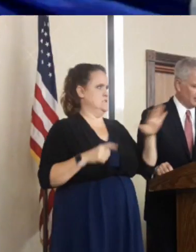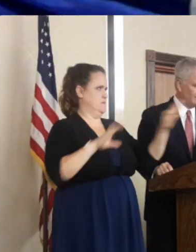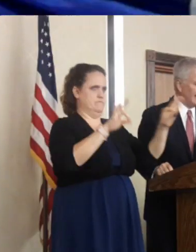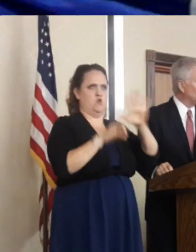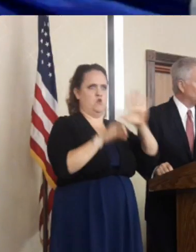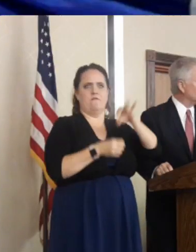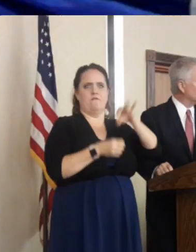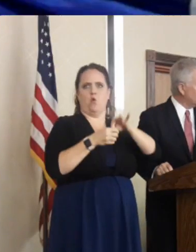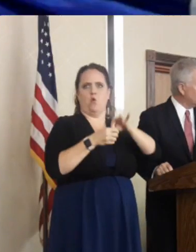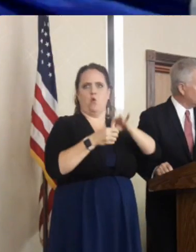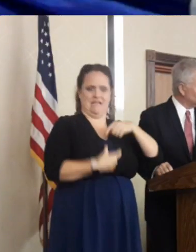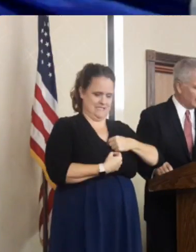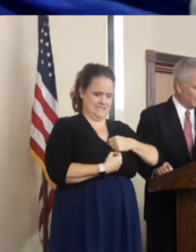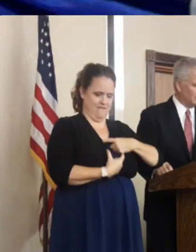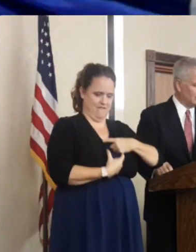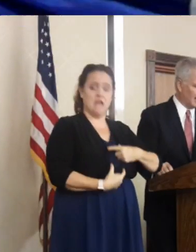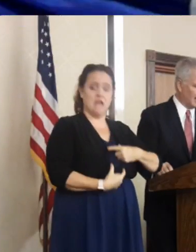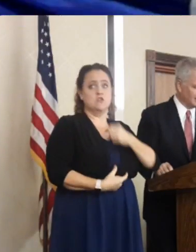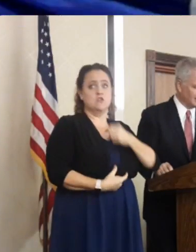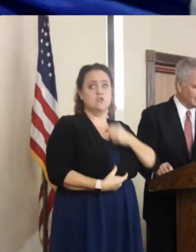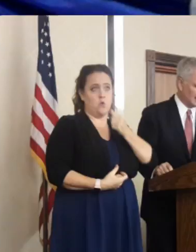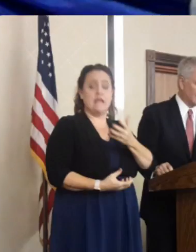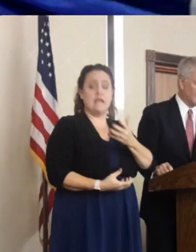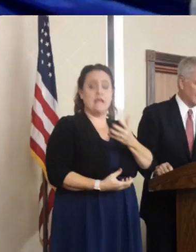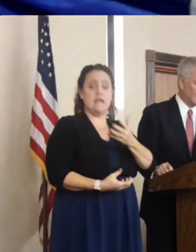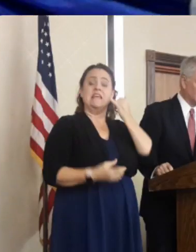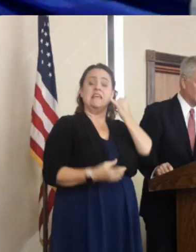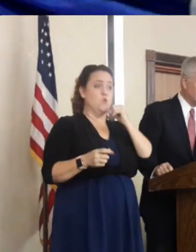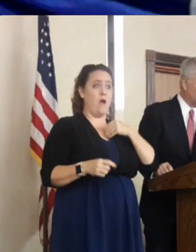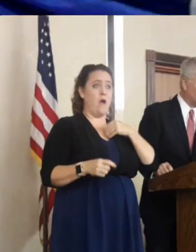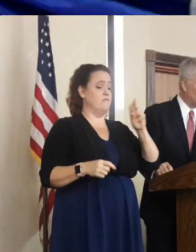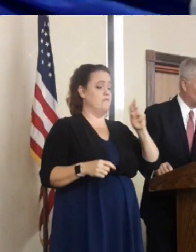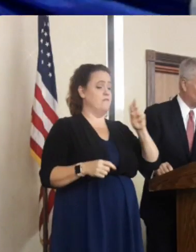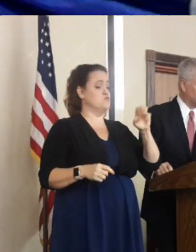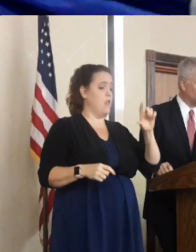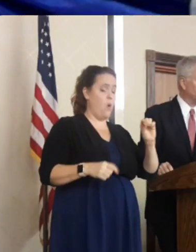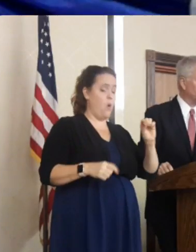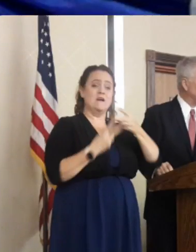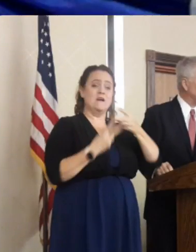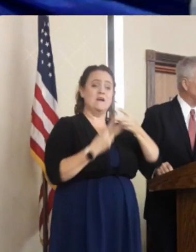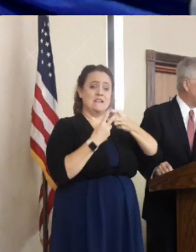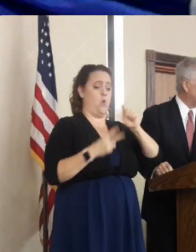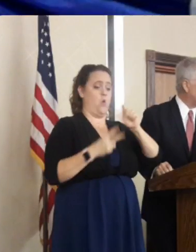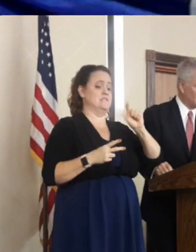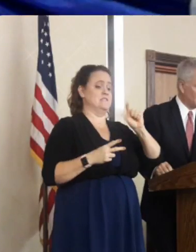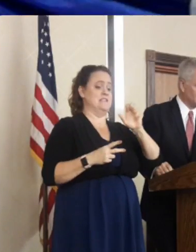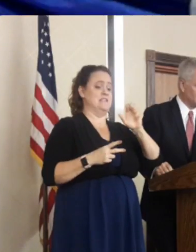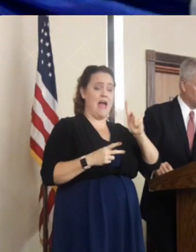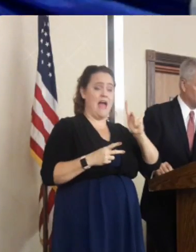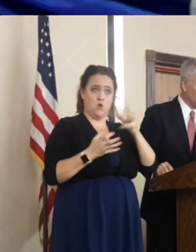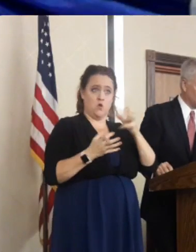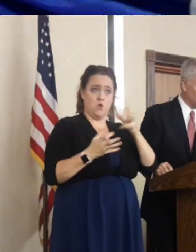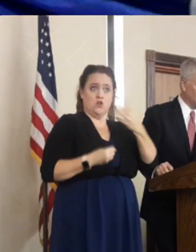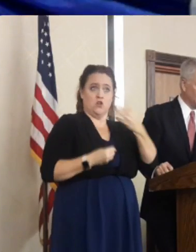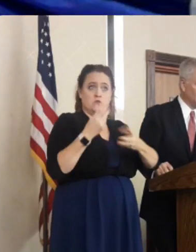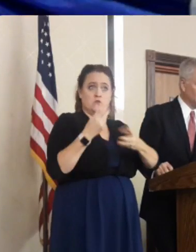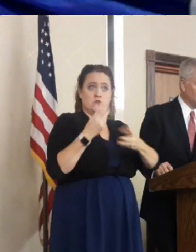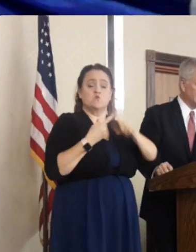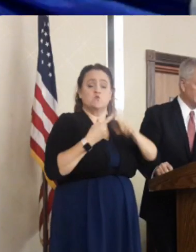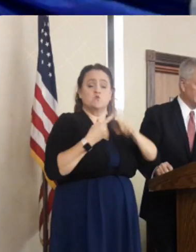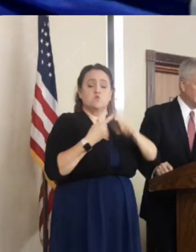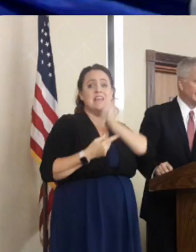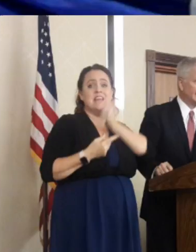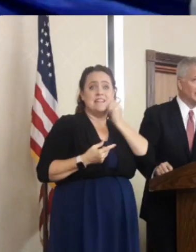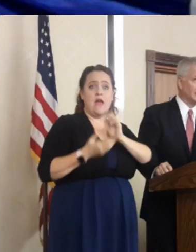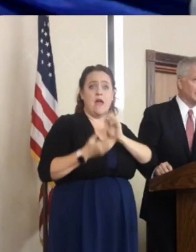If you are not on Trello, not on Slack, and would like to keep up with and contribute to the day-to-day operation of the party, please get with